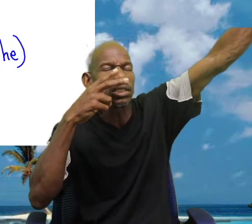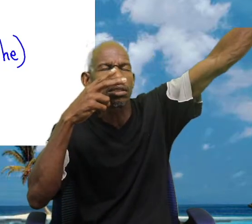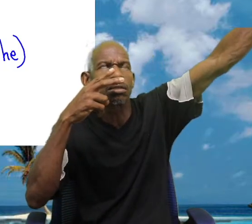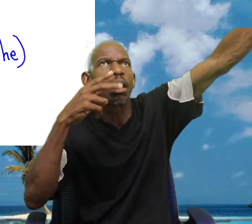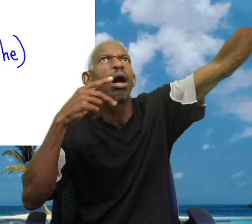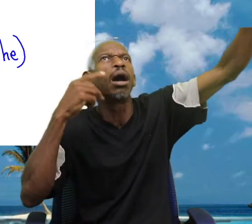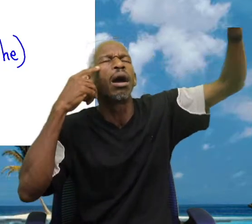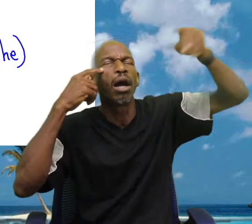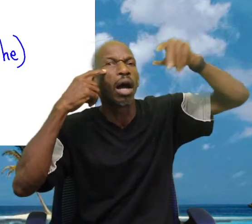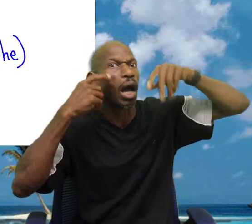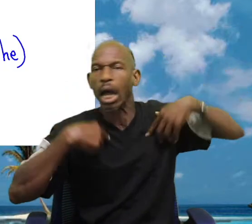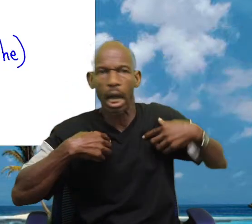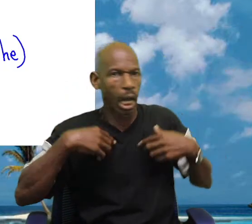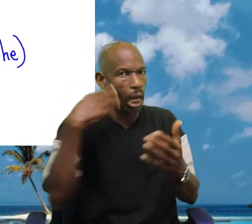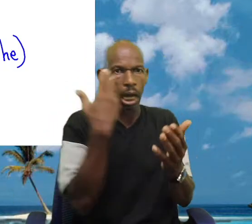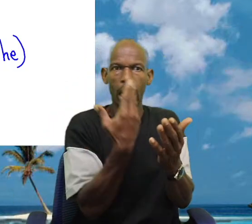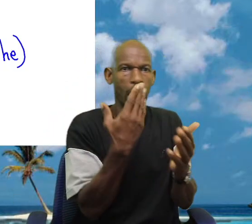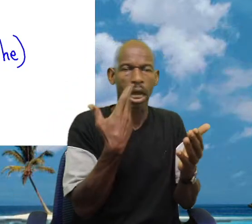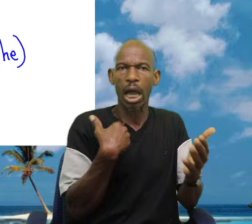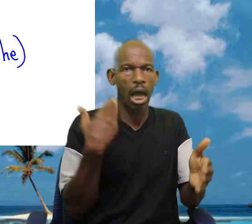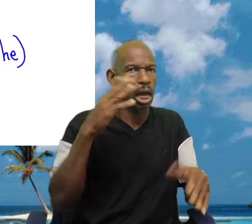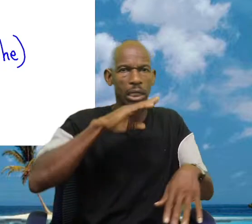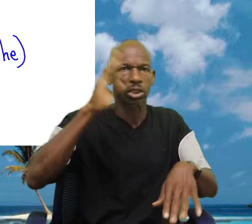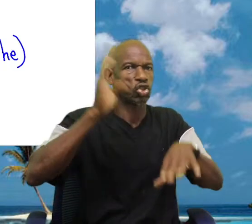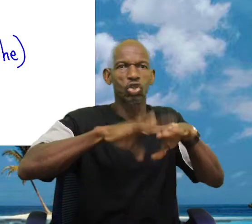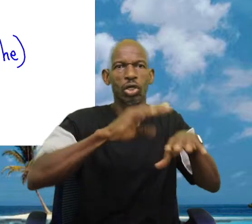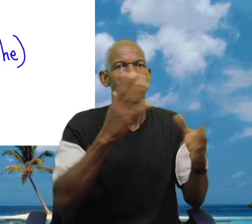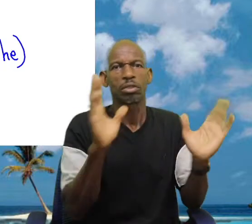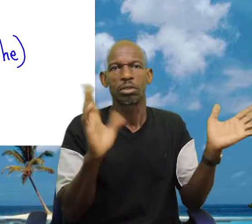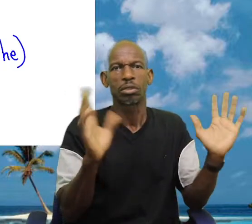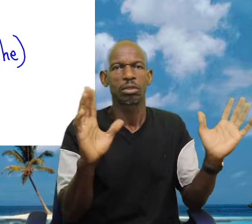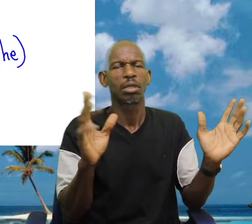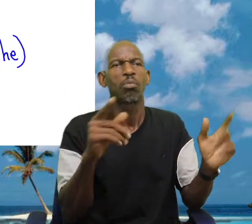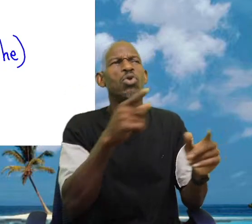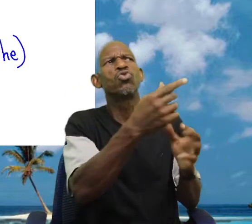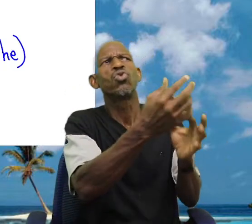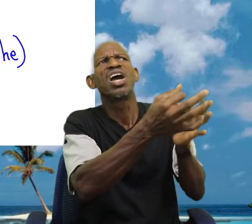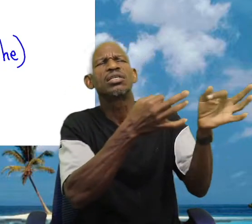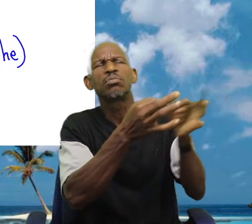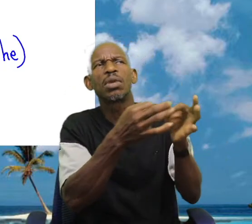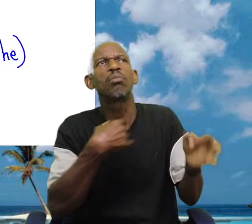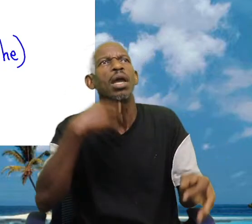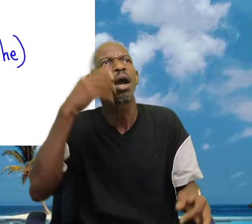or make a picture or make pictures